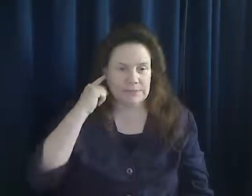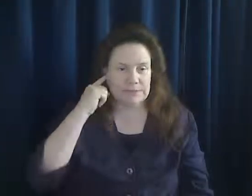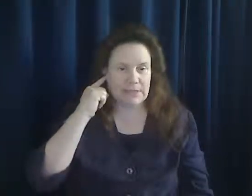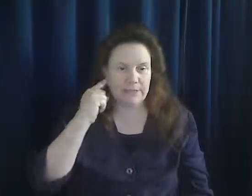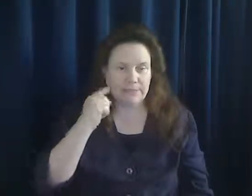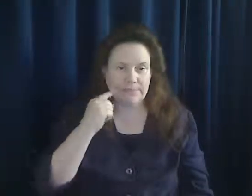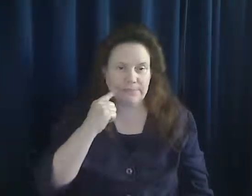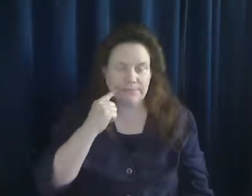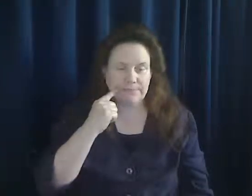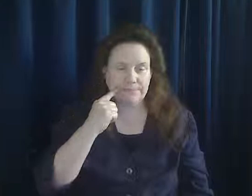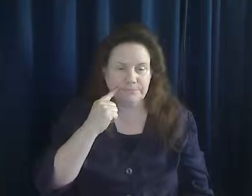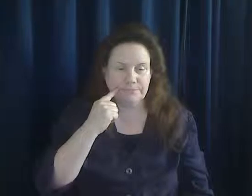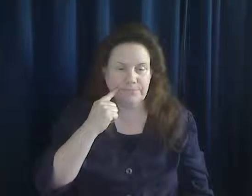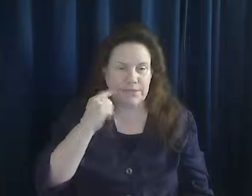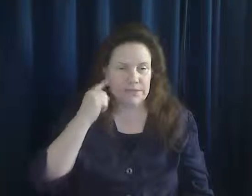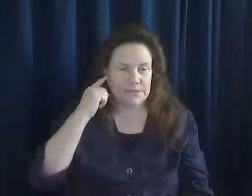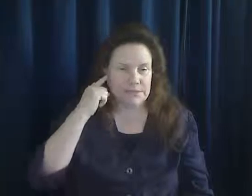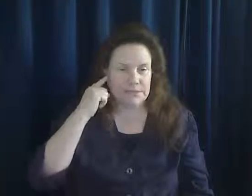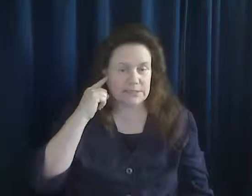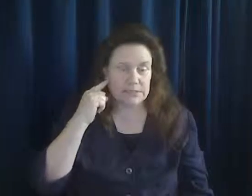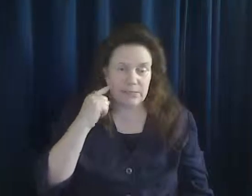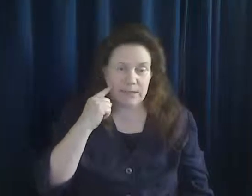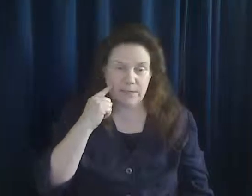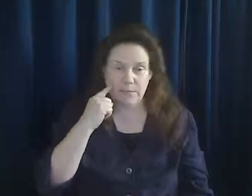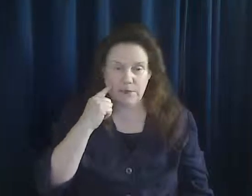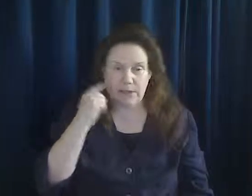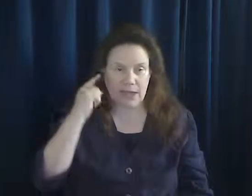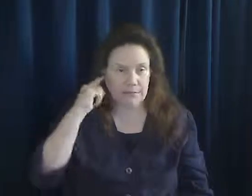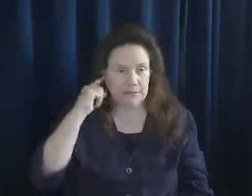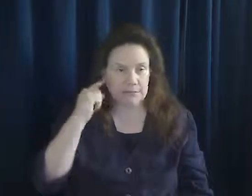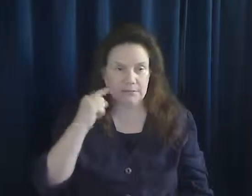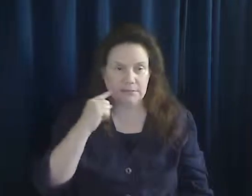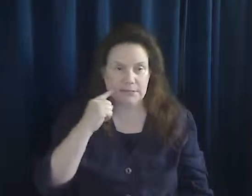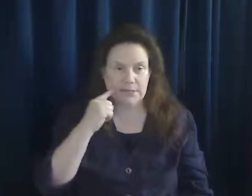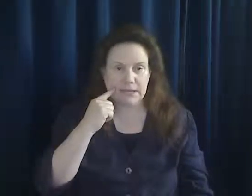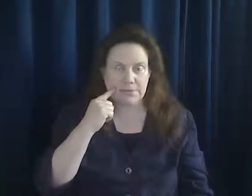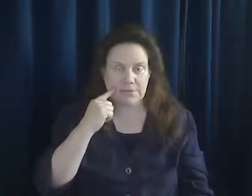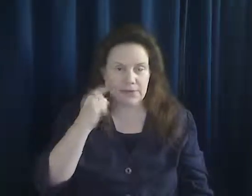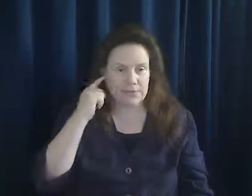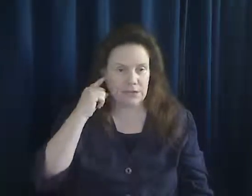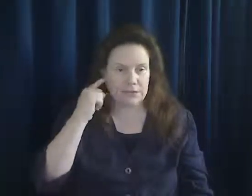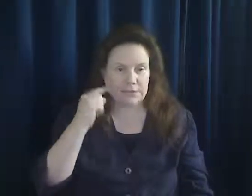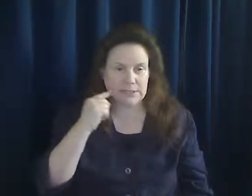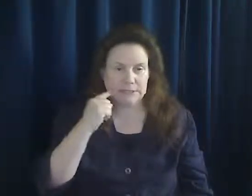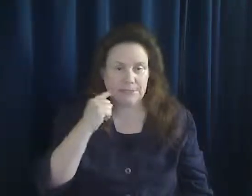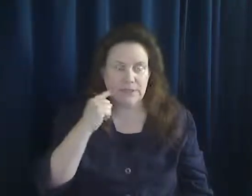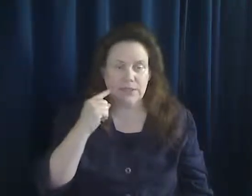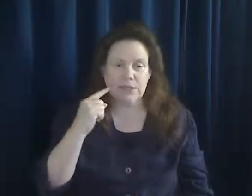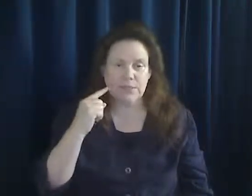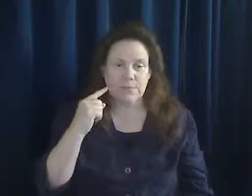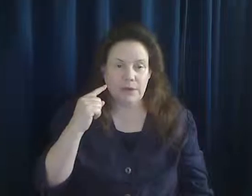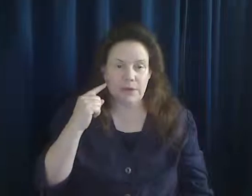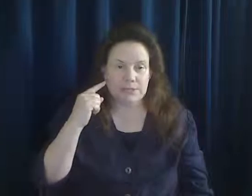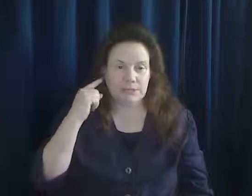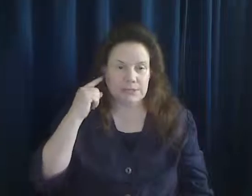Deaf. This is the more common sign for deaf that you will see. You may also